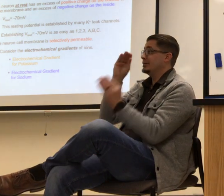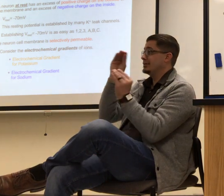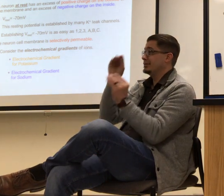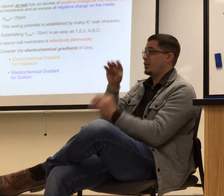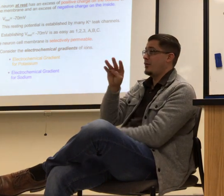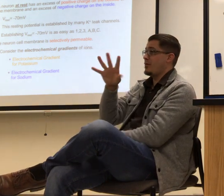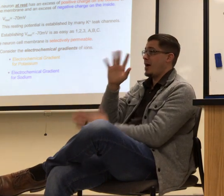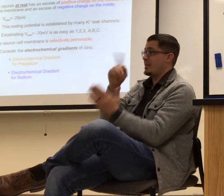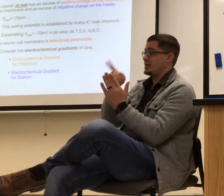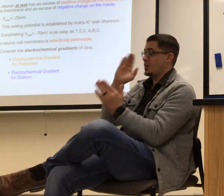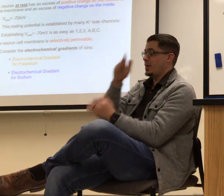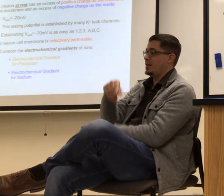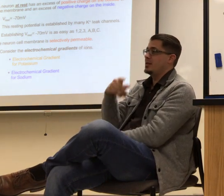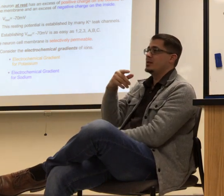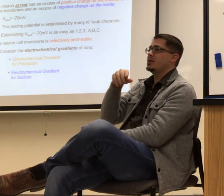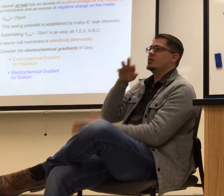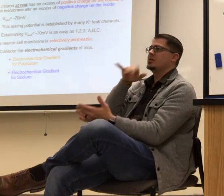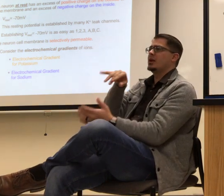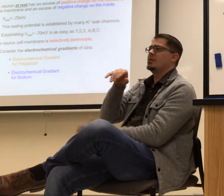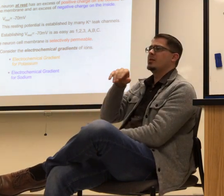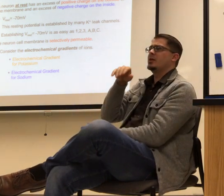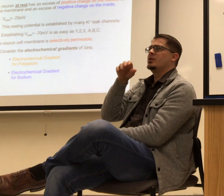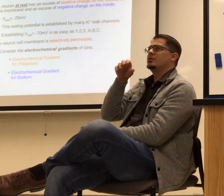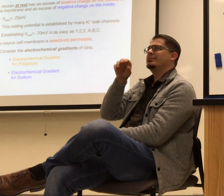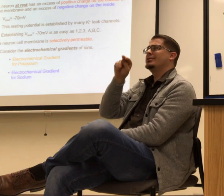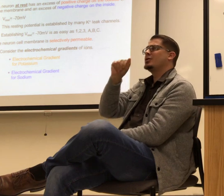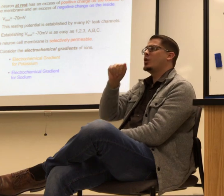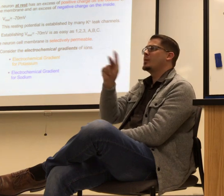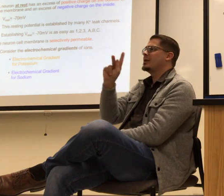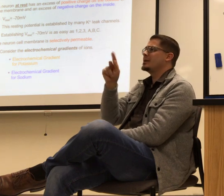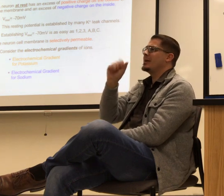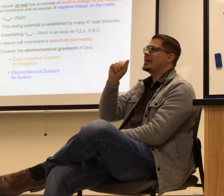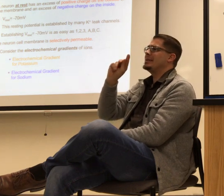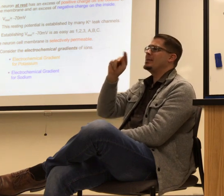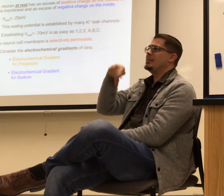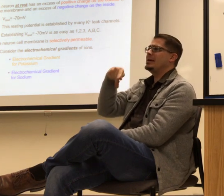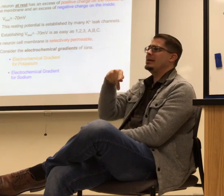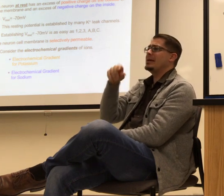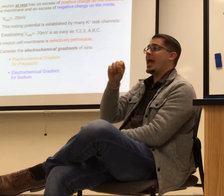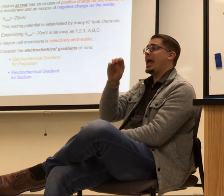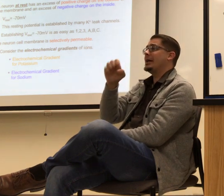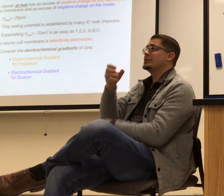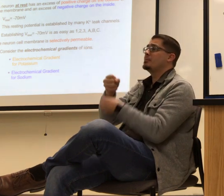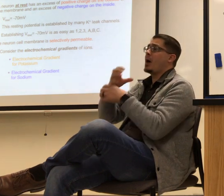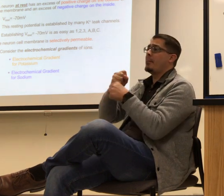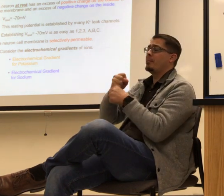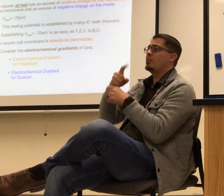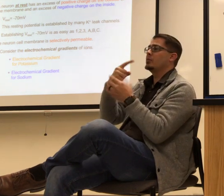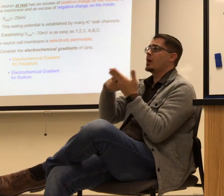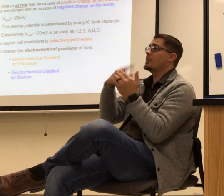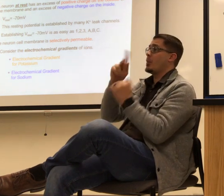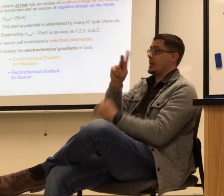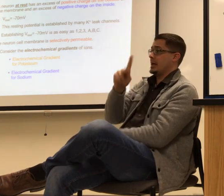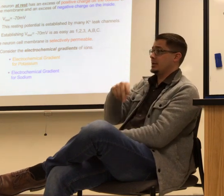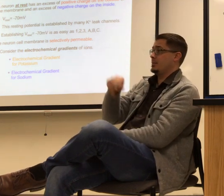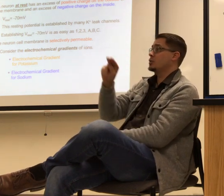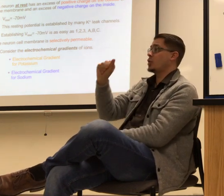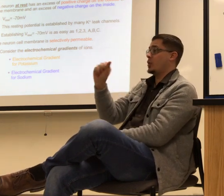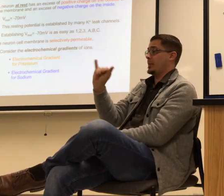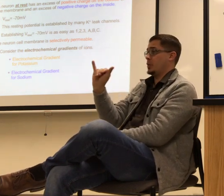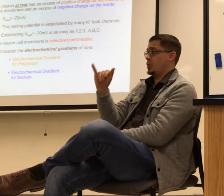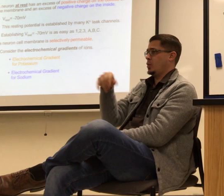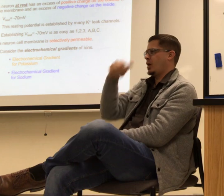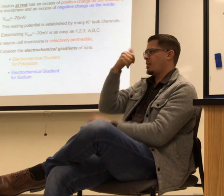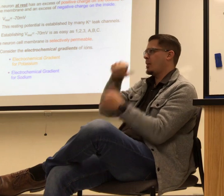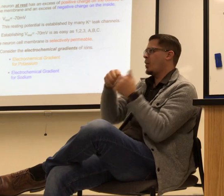So when we studied the sodium potassium ATPase pump, not only did we talk about potassium, we talked about sodium too. And do you remember how we said